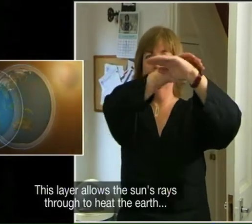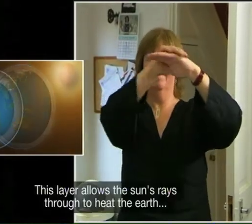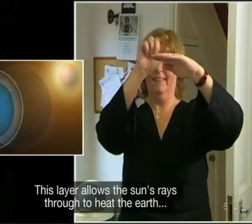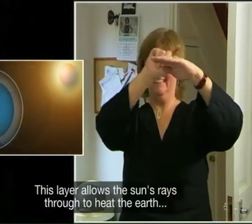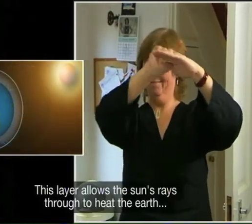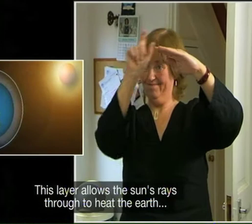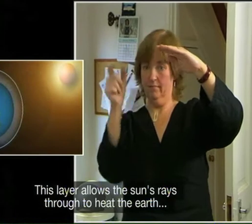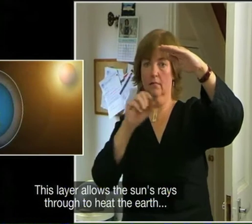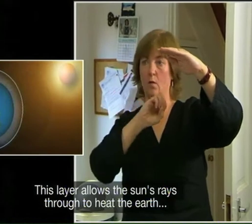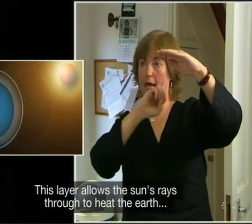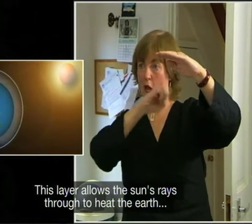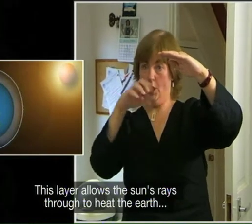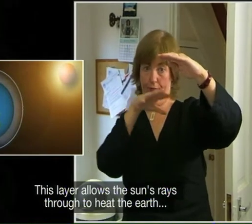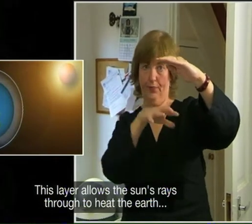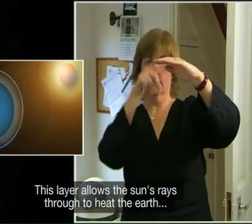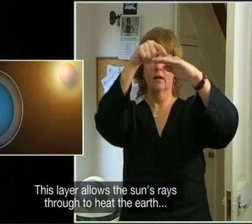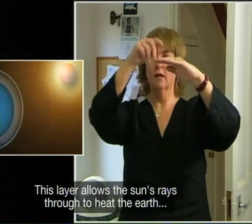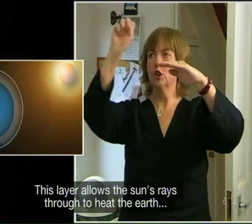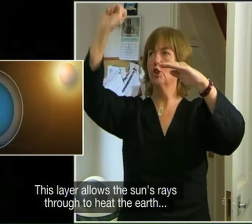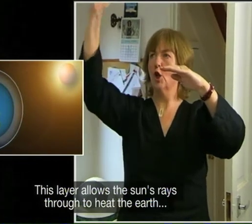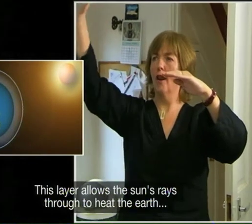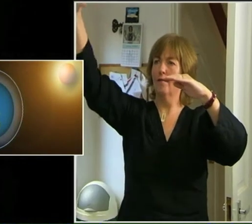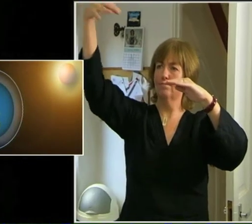This layer allows the sun's rays through to heat the Earth